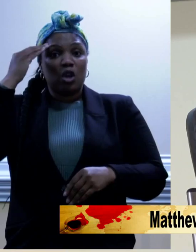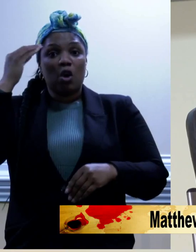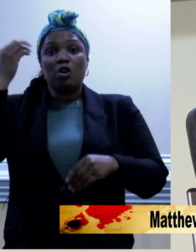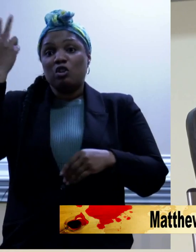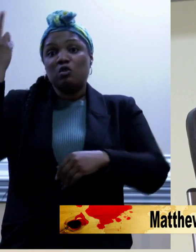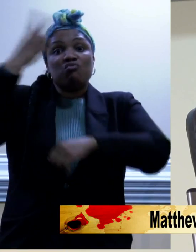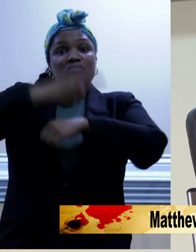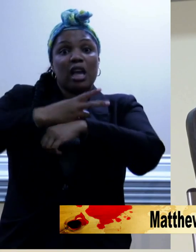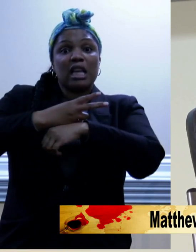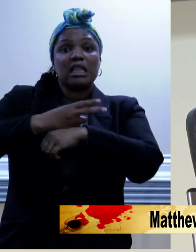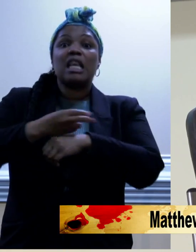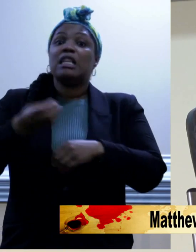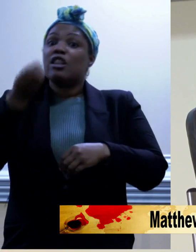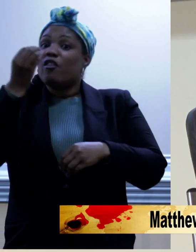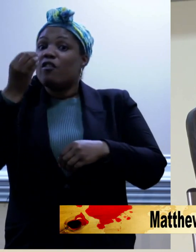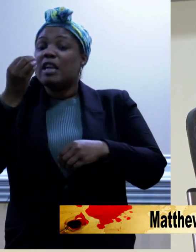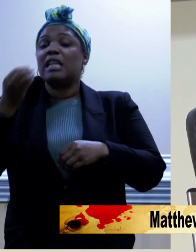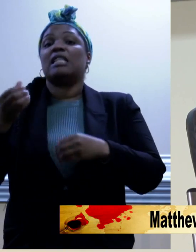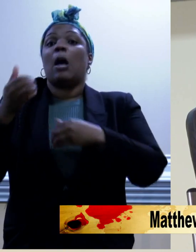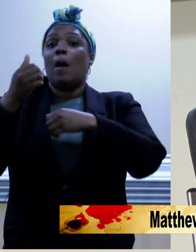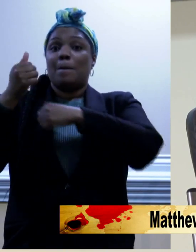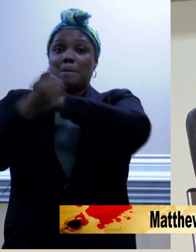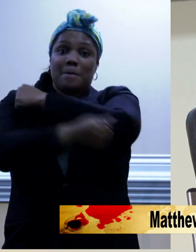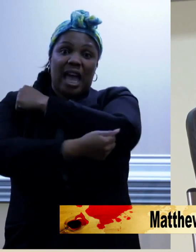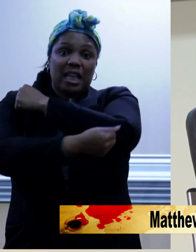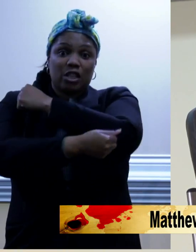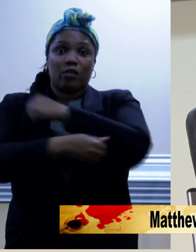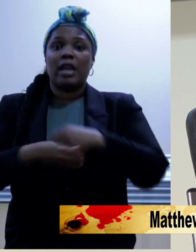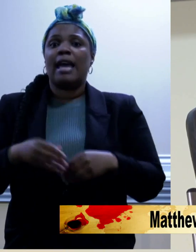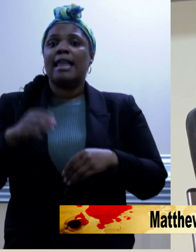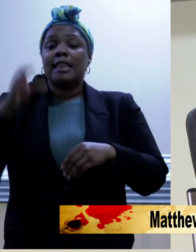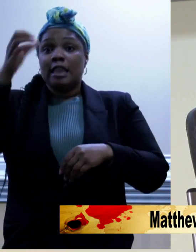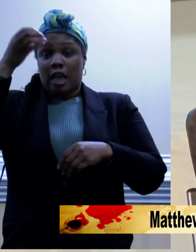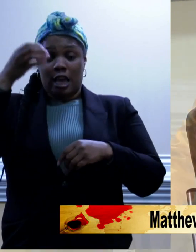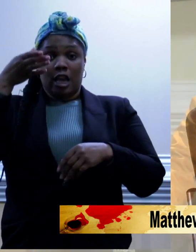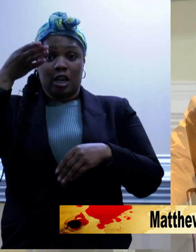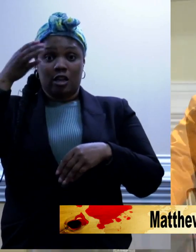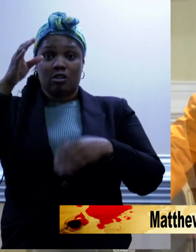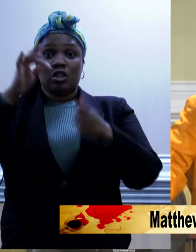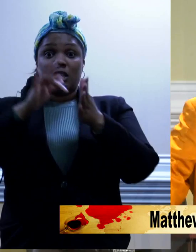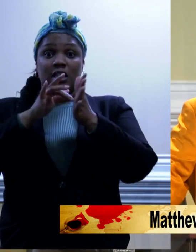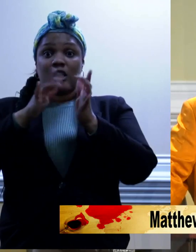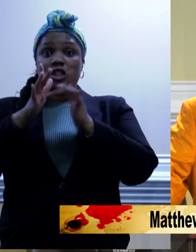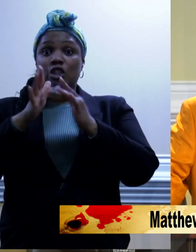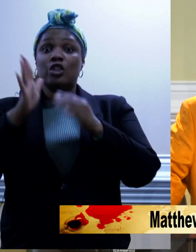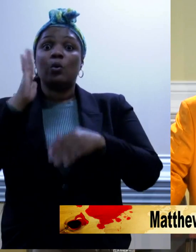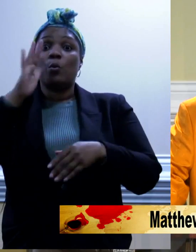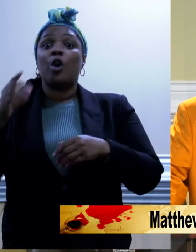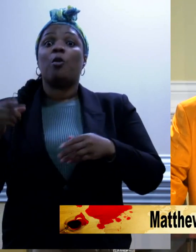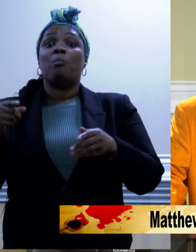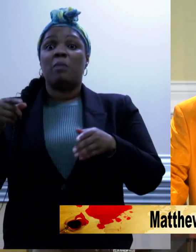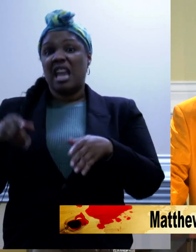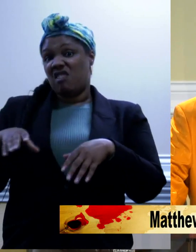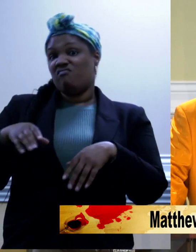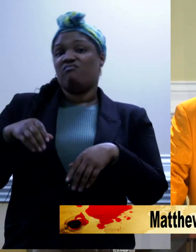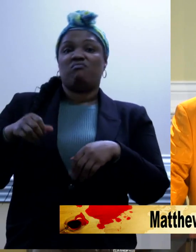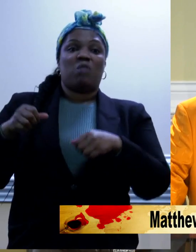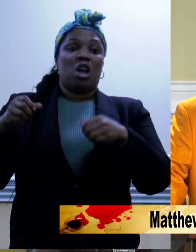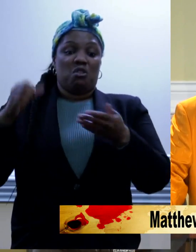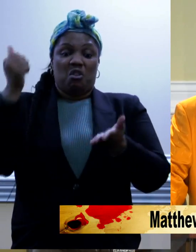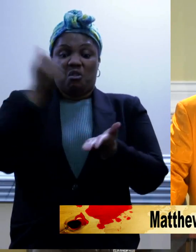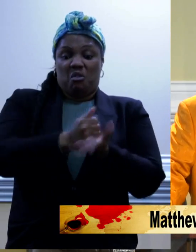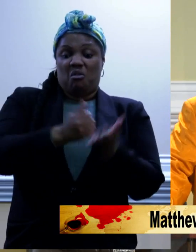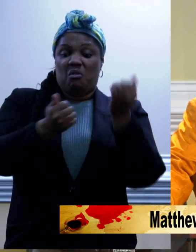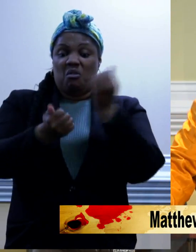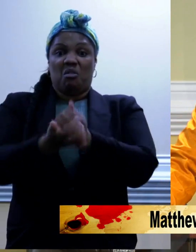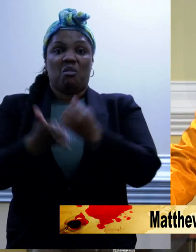of the Passover, and the Son of Man is betrayed to be crucified. Now he said, after 2 days is the feast of the Passover. Brother, I said, there ain't no feast.